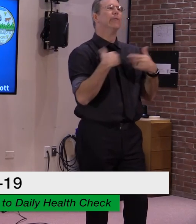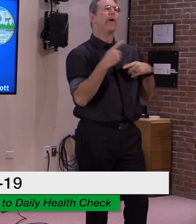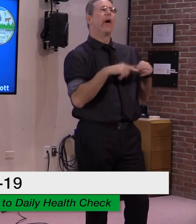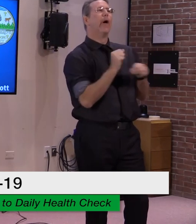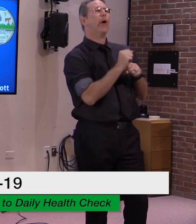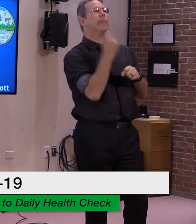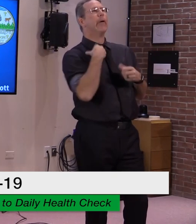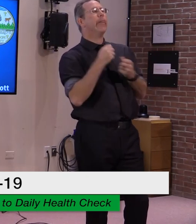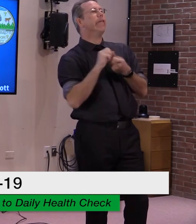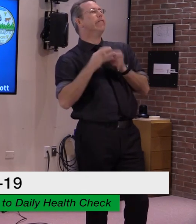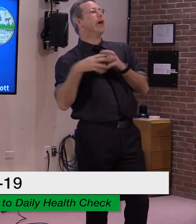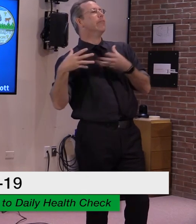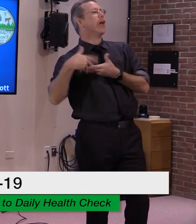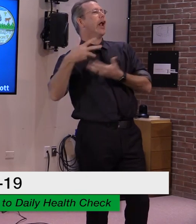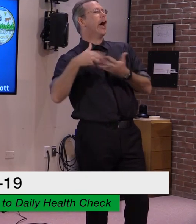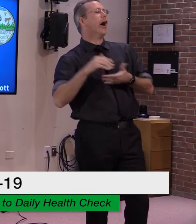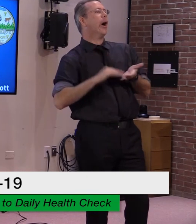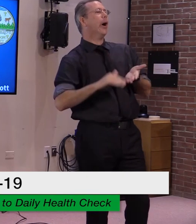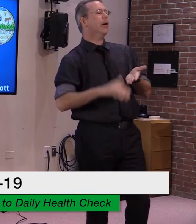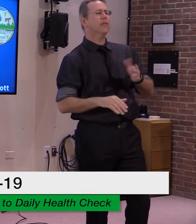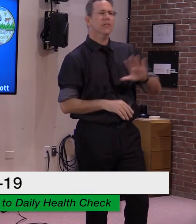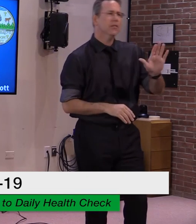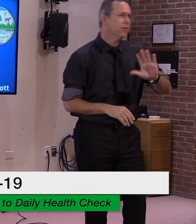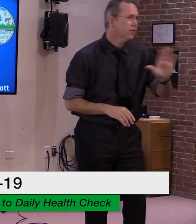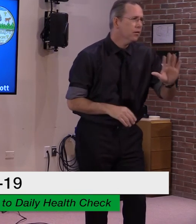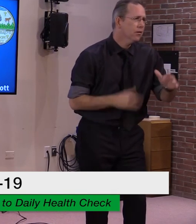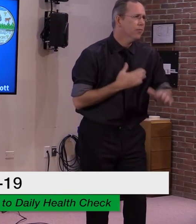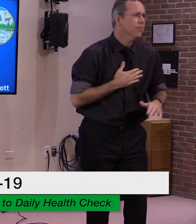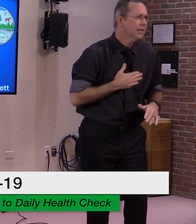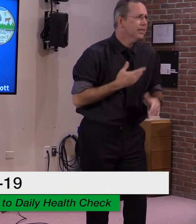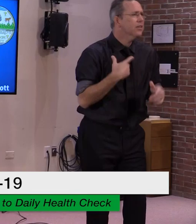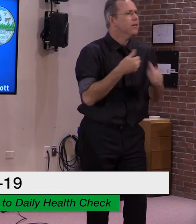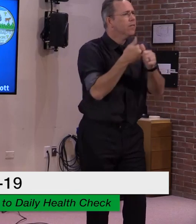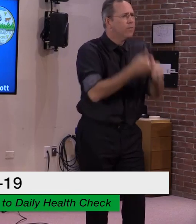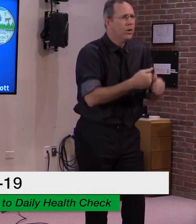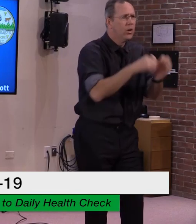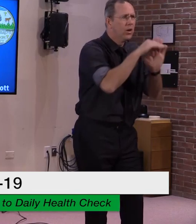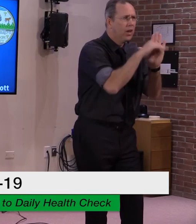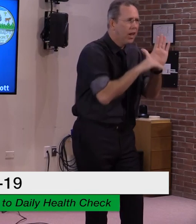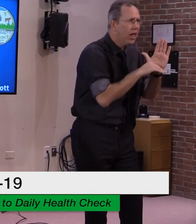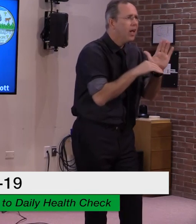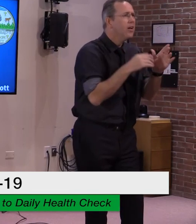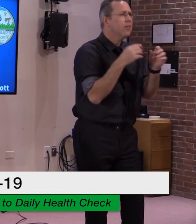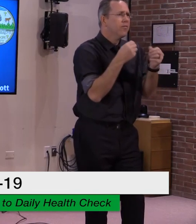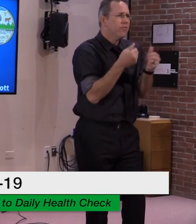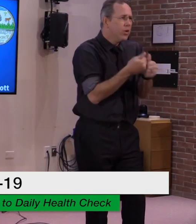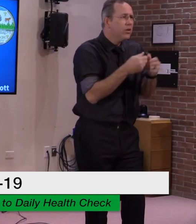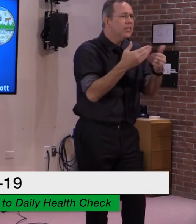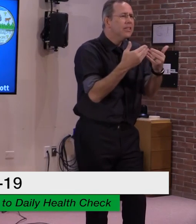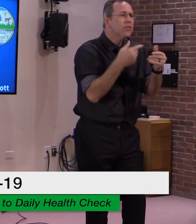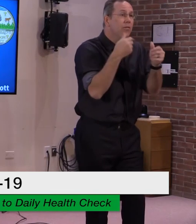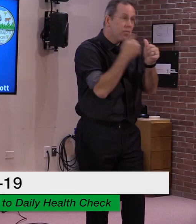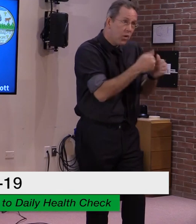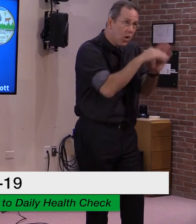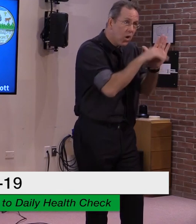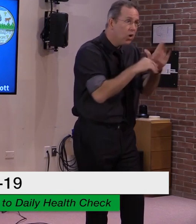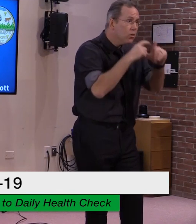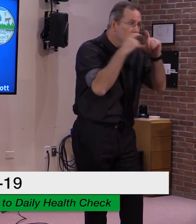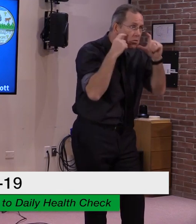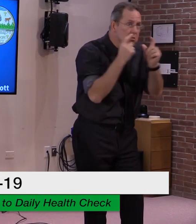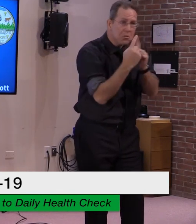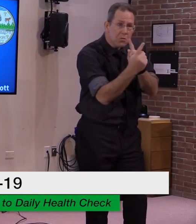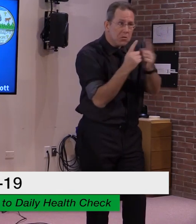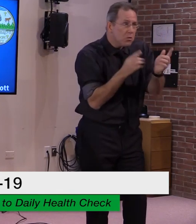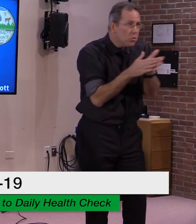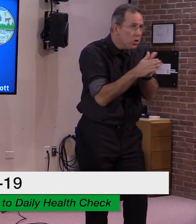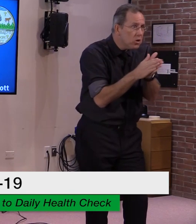the more we adhere to this policy the faster we'll will be in lowering the number of cases and the sooner we'll be able to